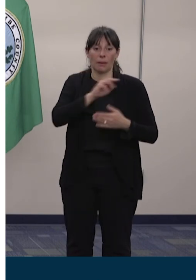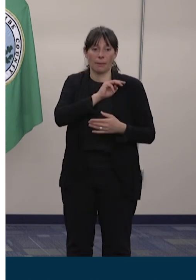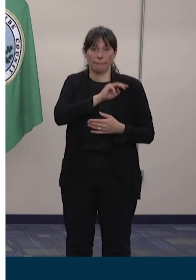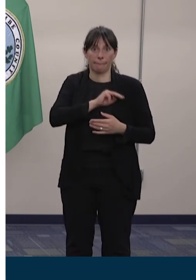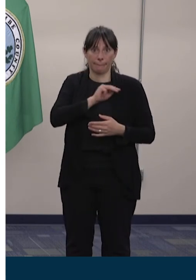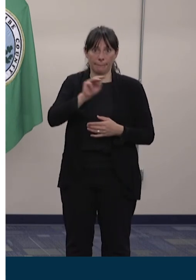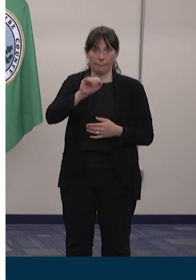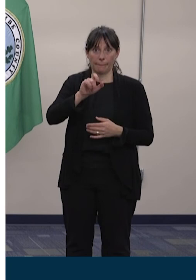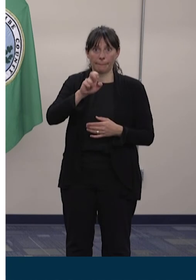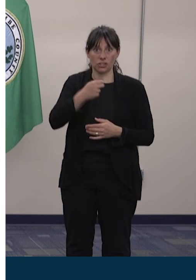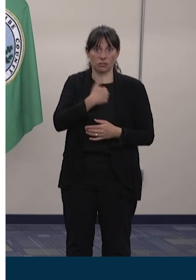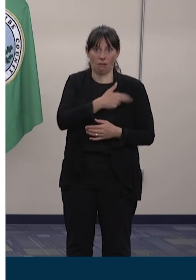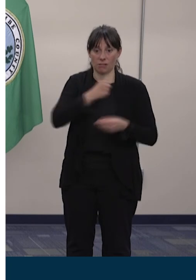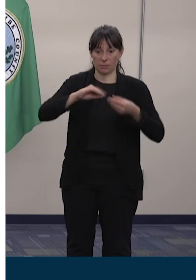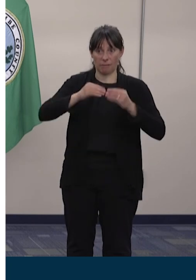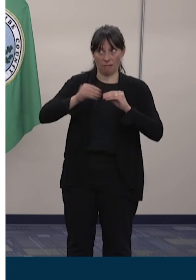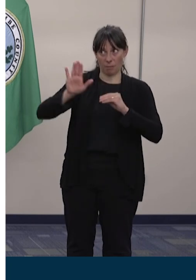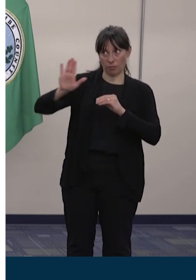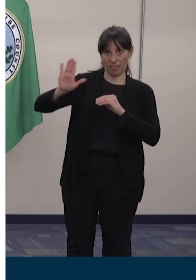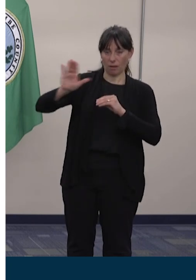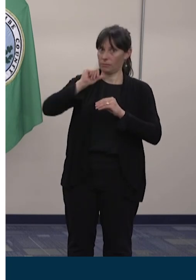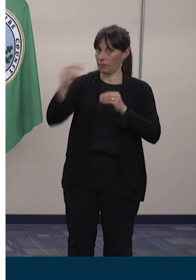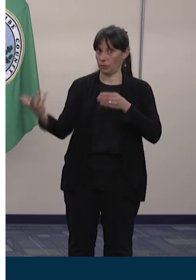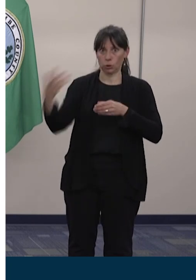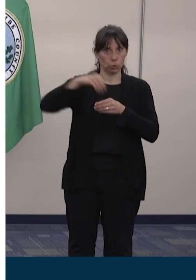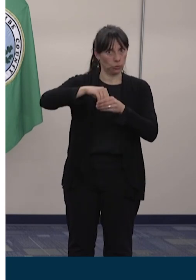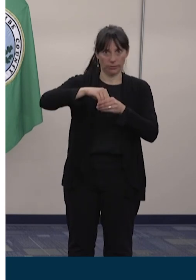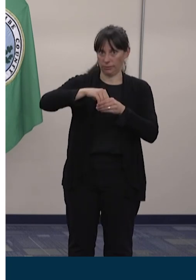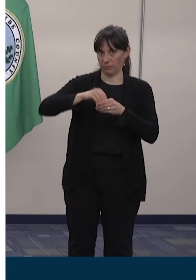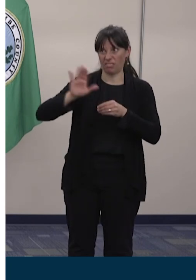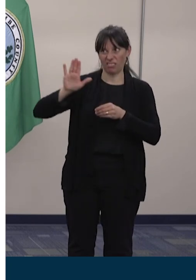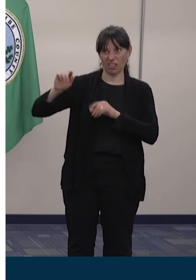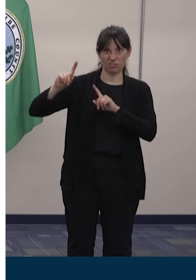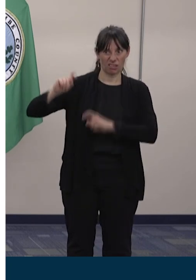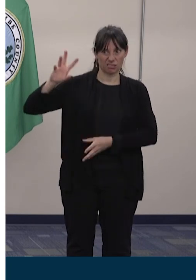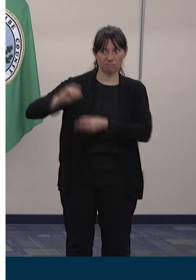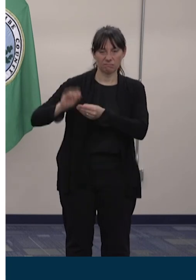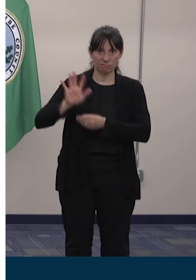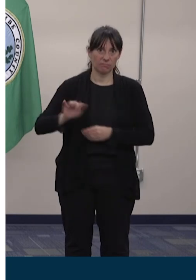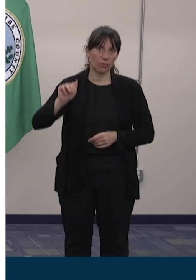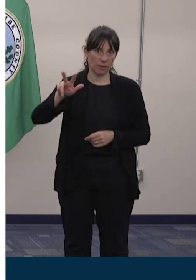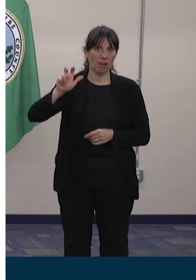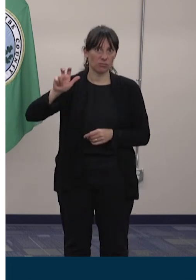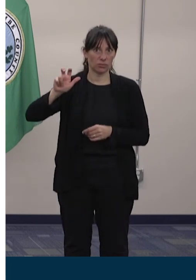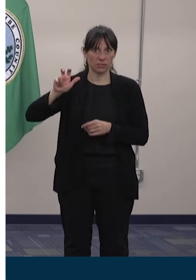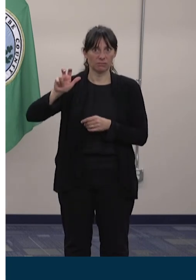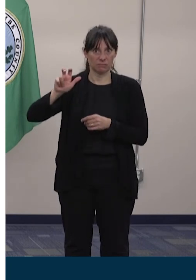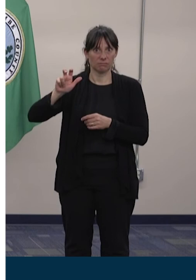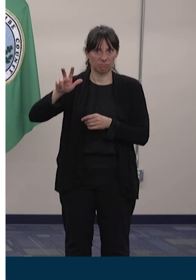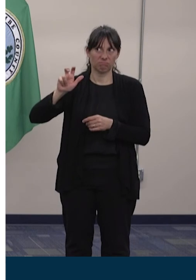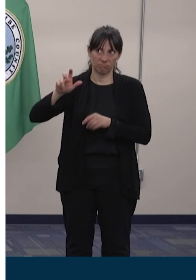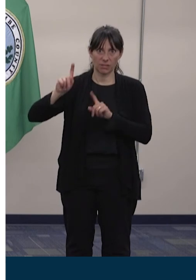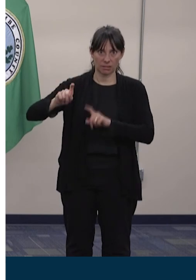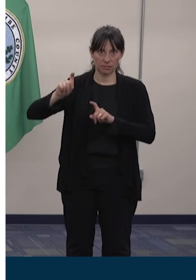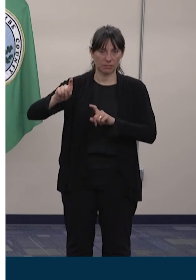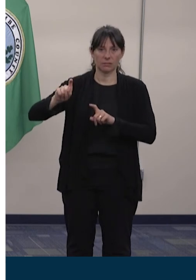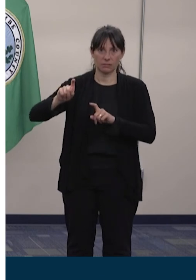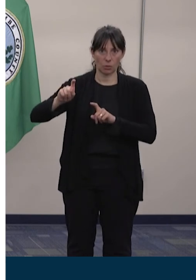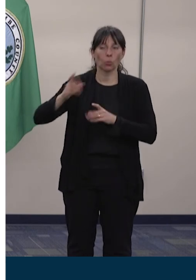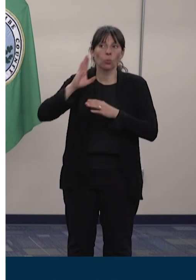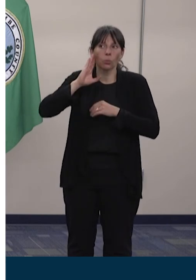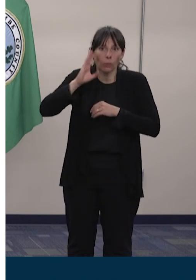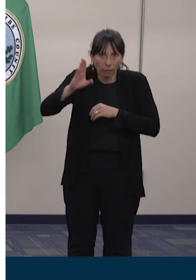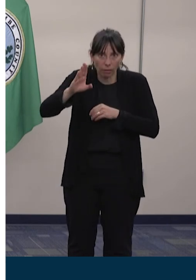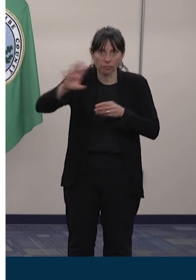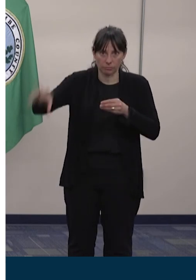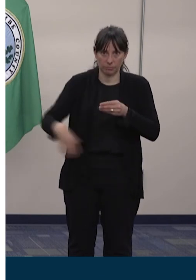which en has el been hospital de almost Mission, que han 300 sido tests to 300 date. casos a fecha de hoy. We are working on getting that information Estamos intentando